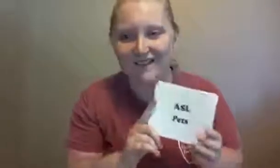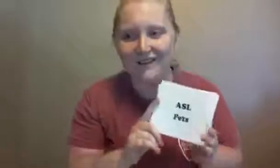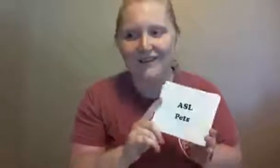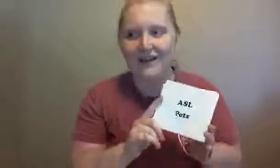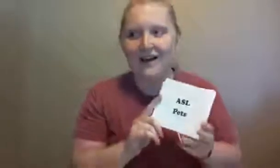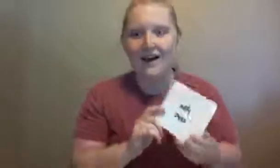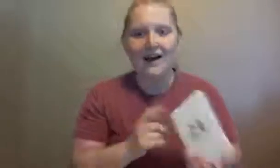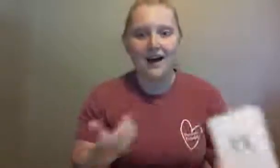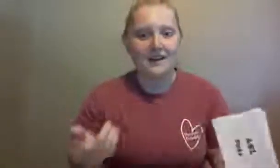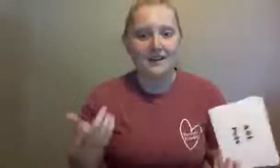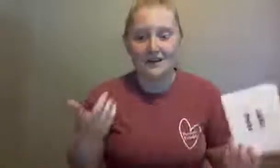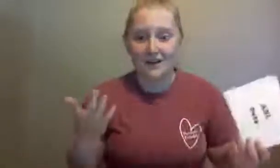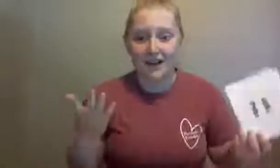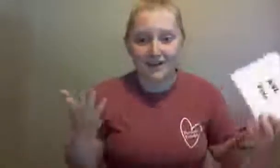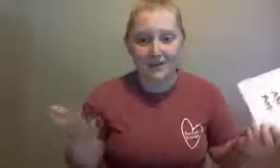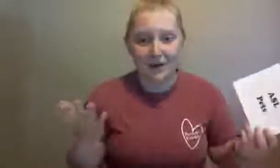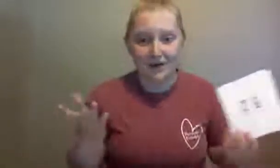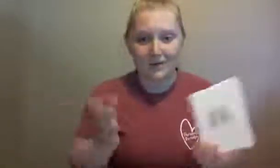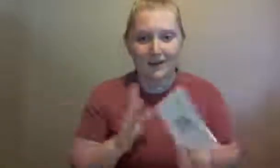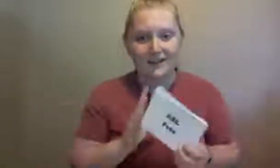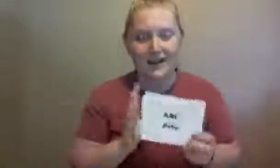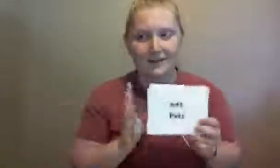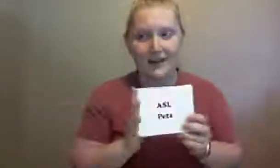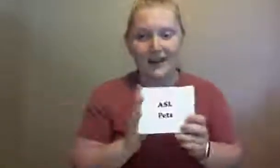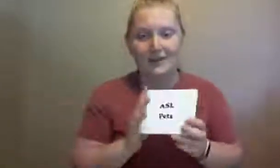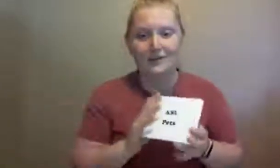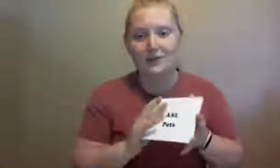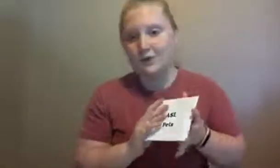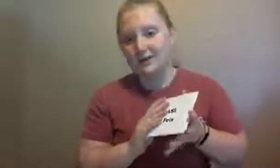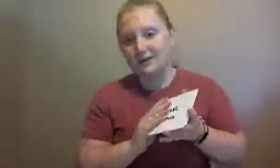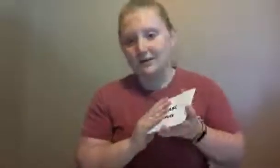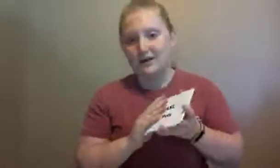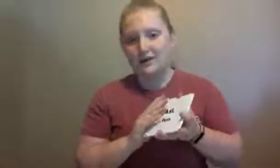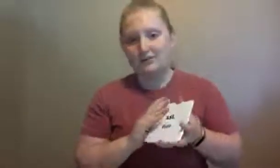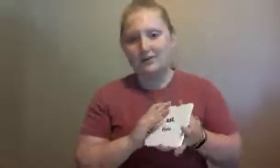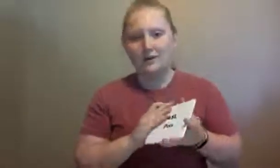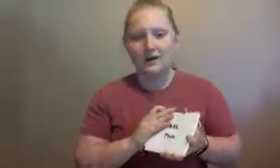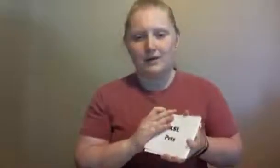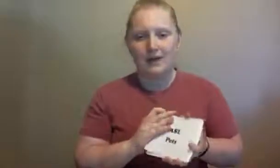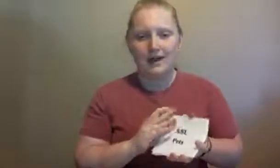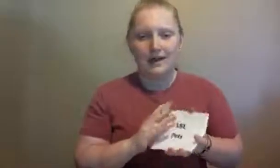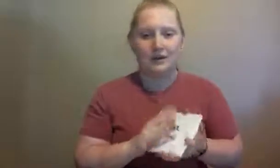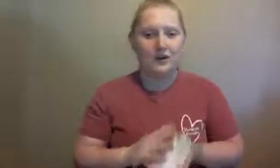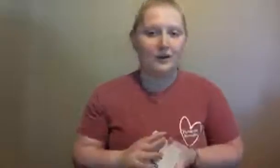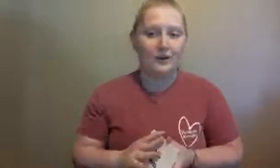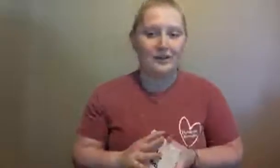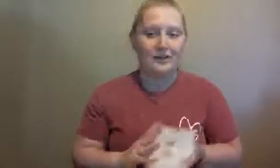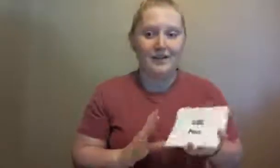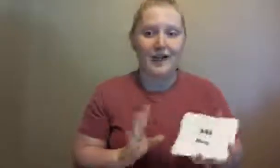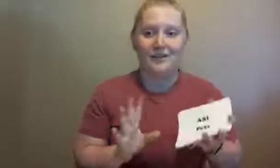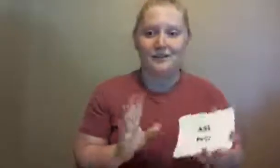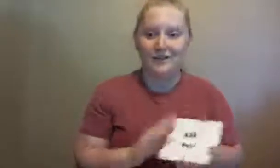you. I'll see you again tomorrow because I have my live with Corbin tomorrow. We're going to be making dog toys, so that should be